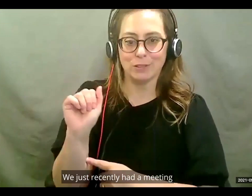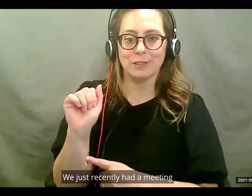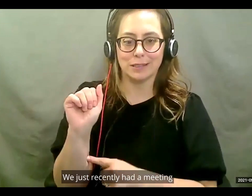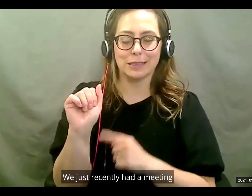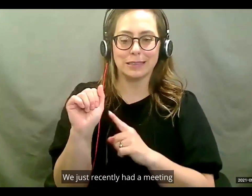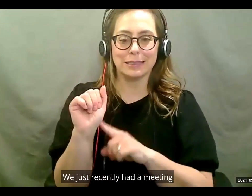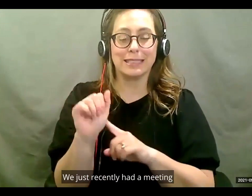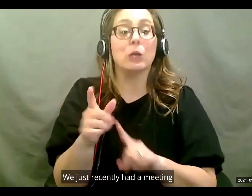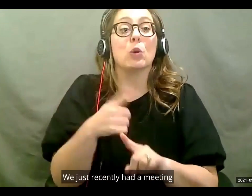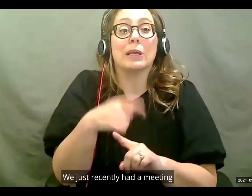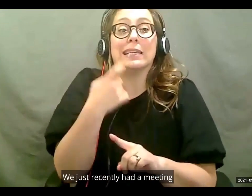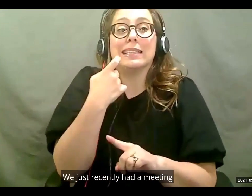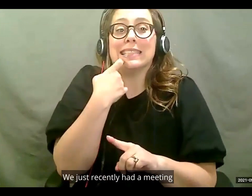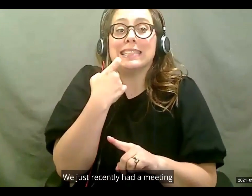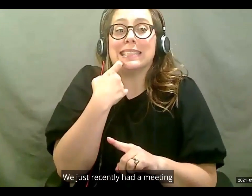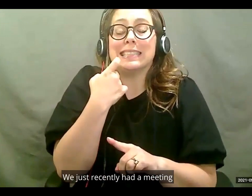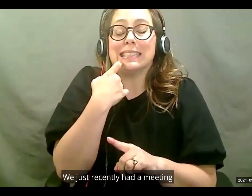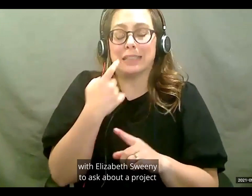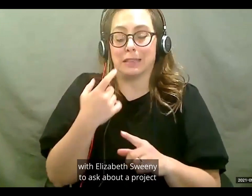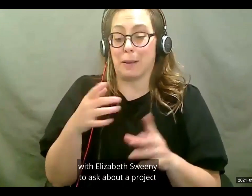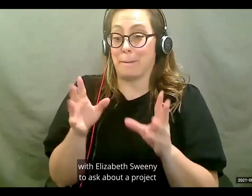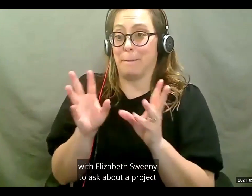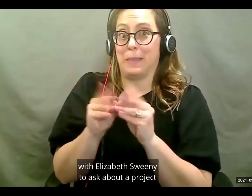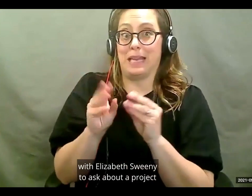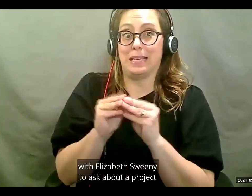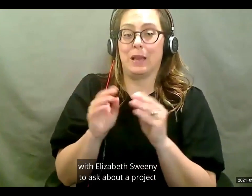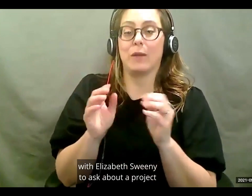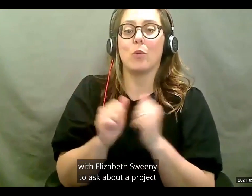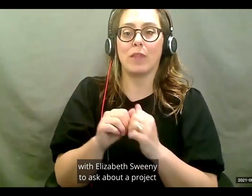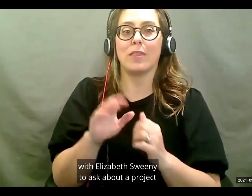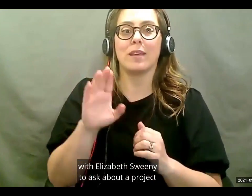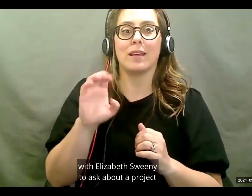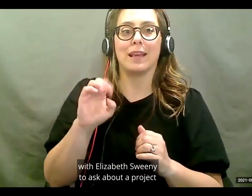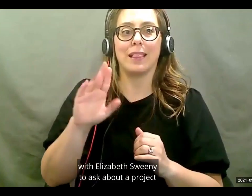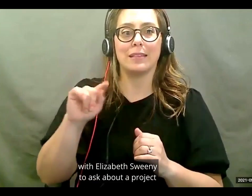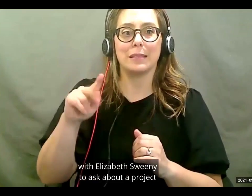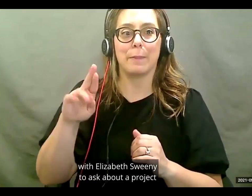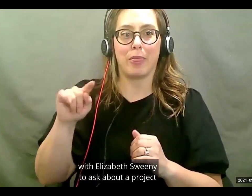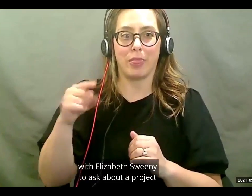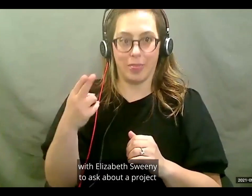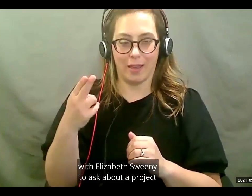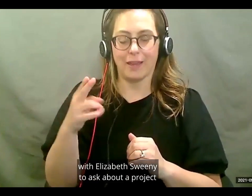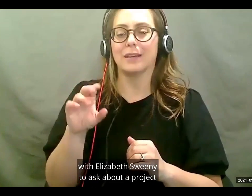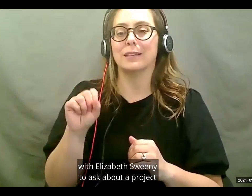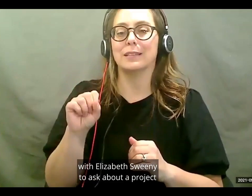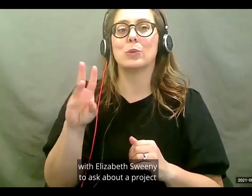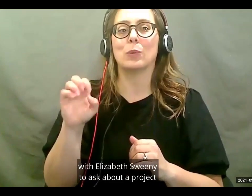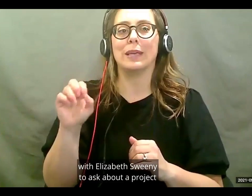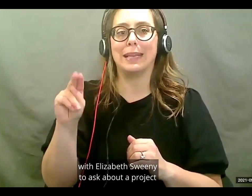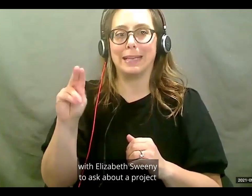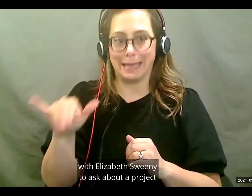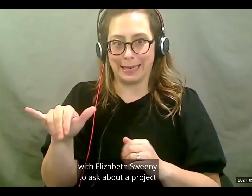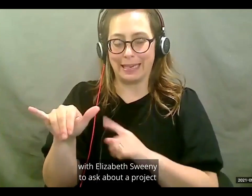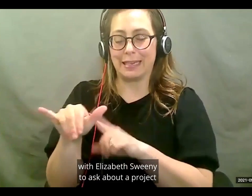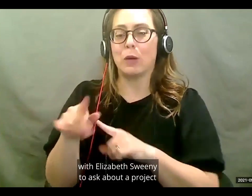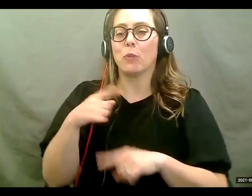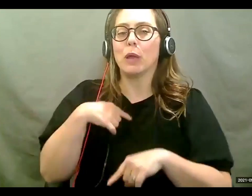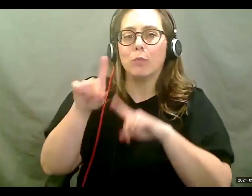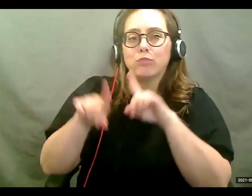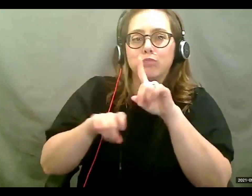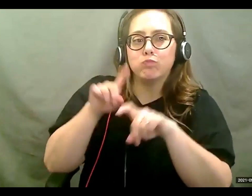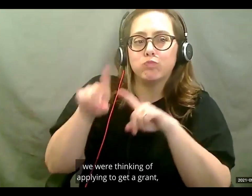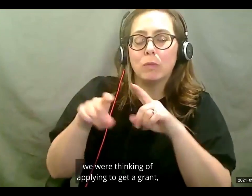We just recently had a meeting with Elizabeth Sweetney to ask about